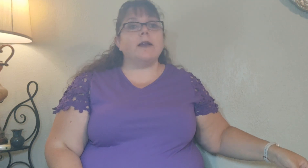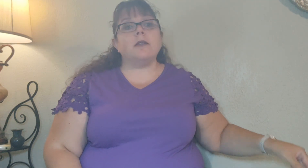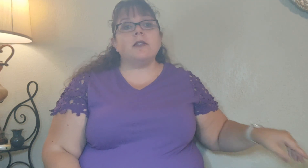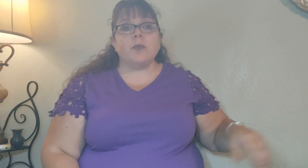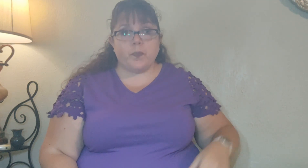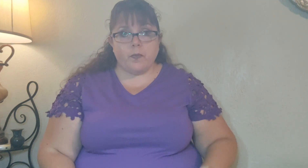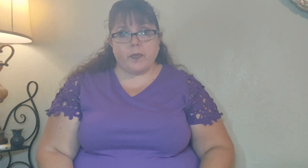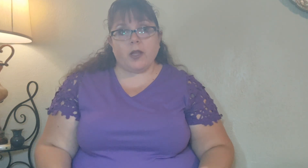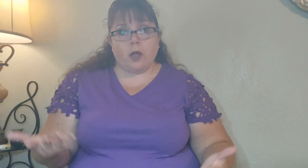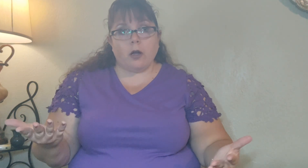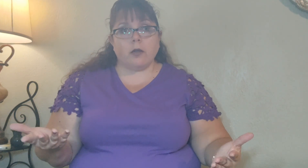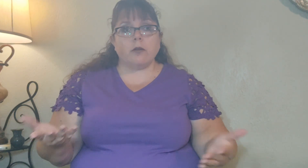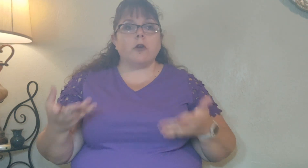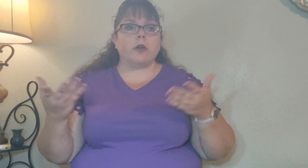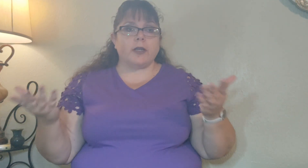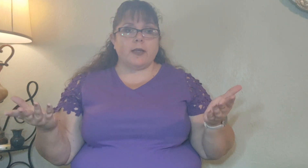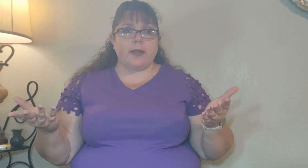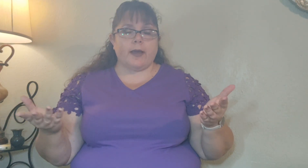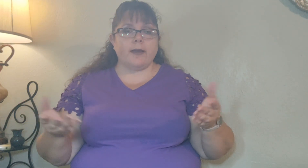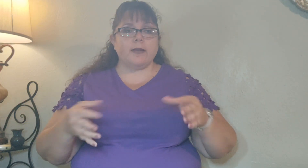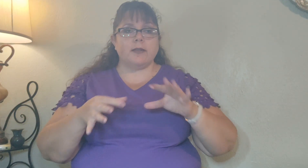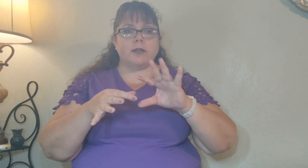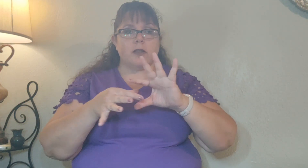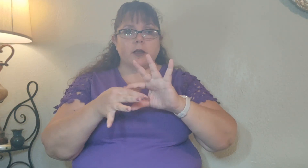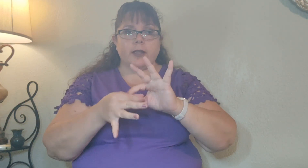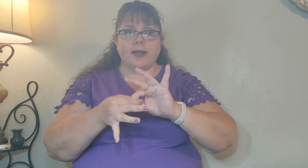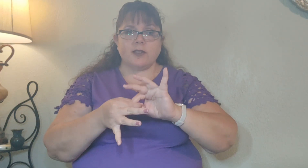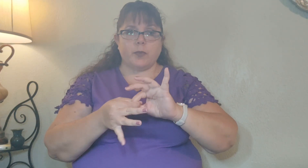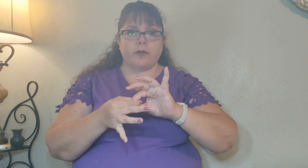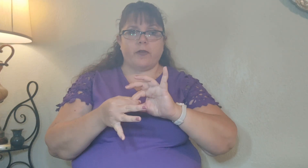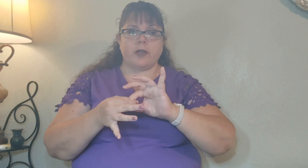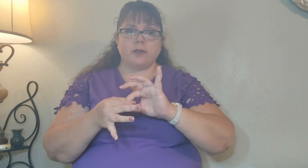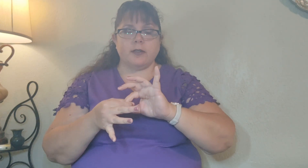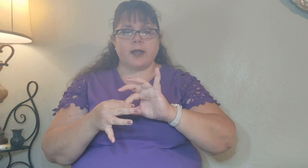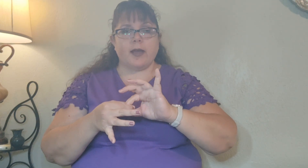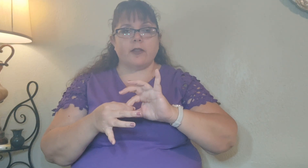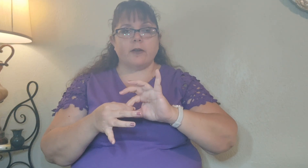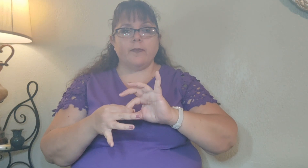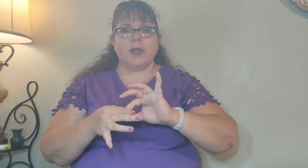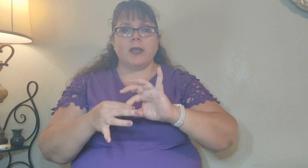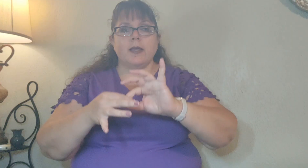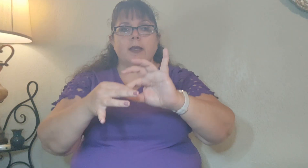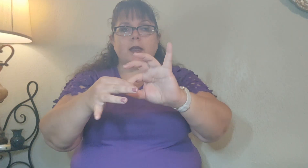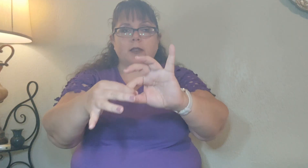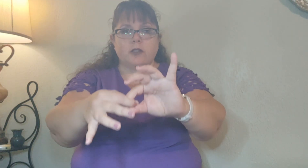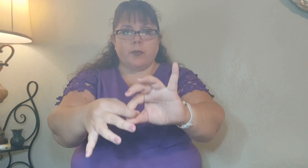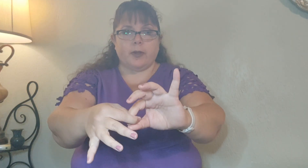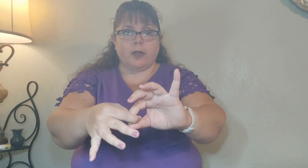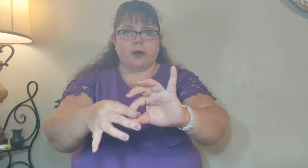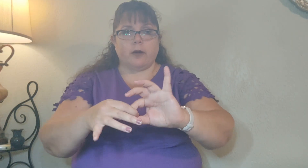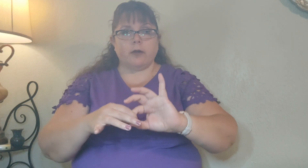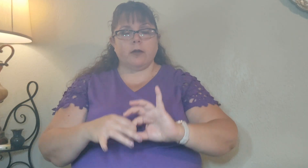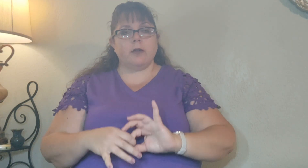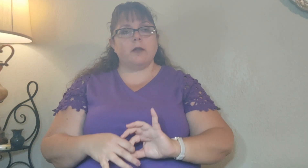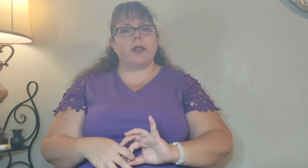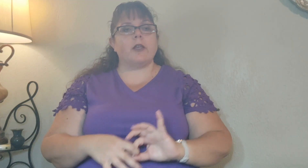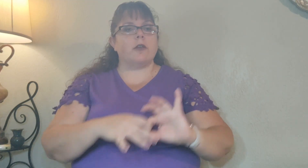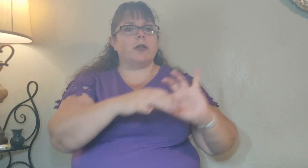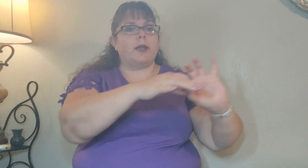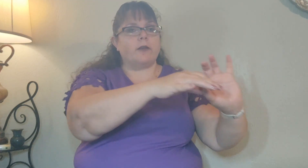And to belong or connect, you clasp your fingers together. And to belong, like you connect